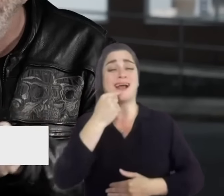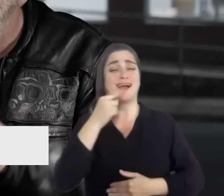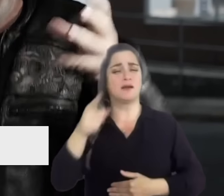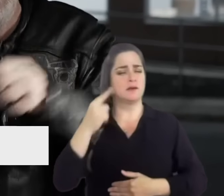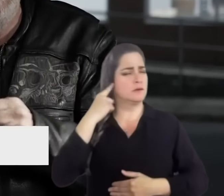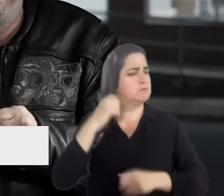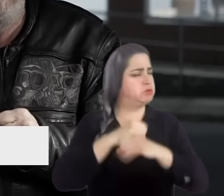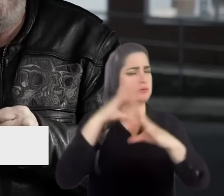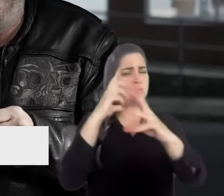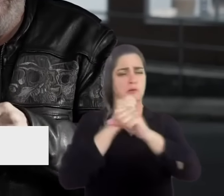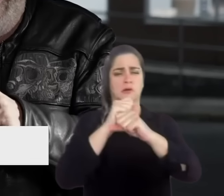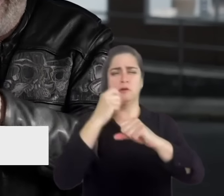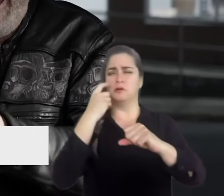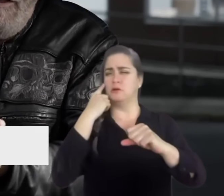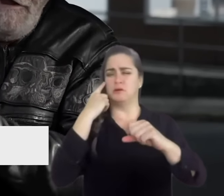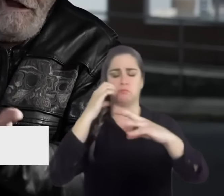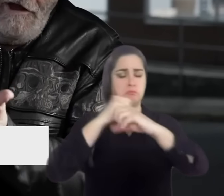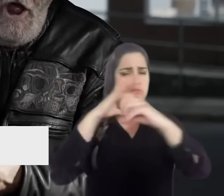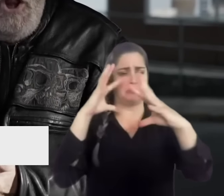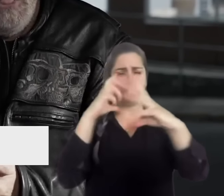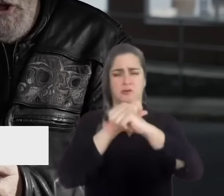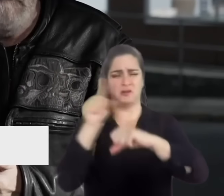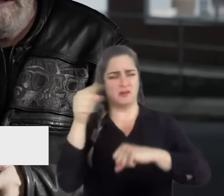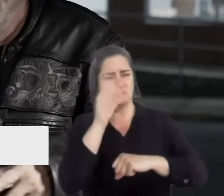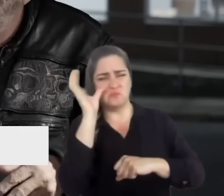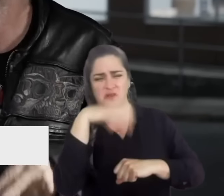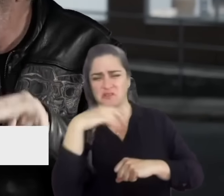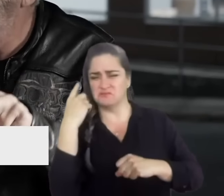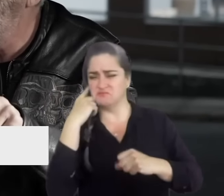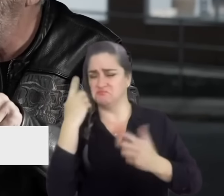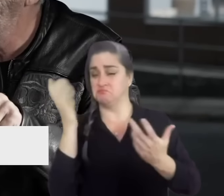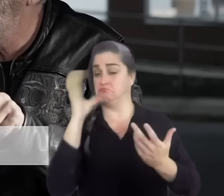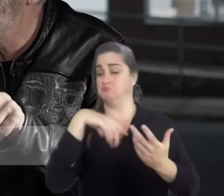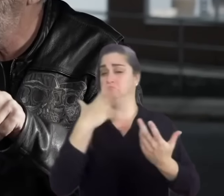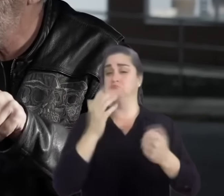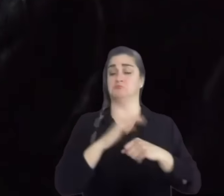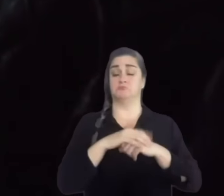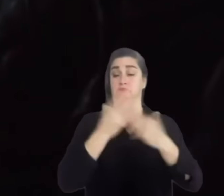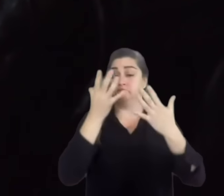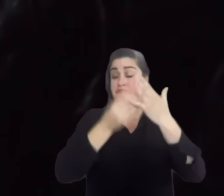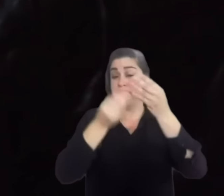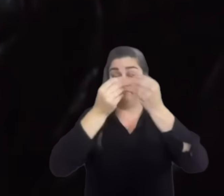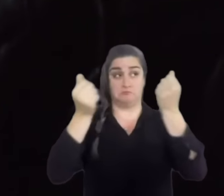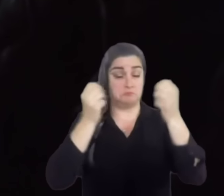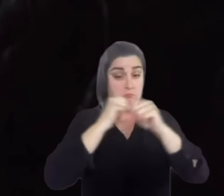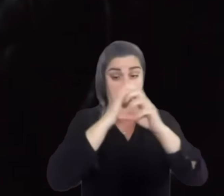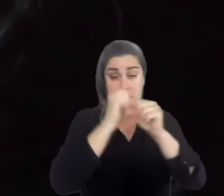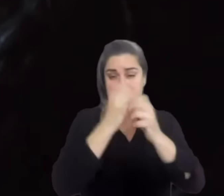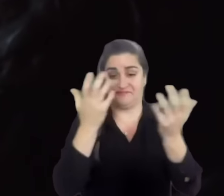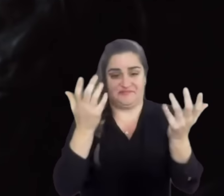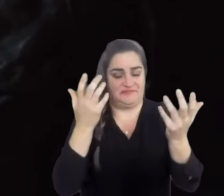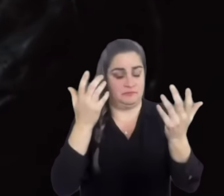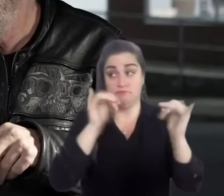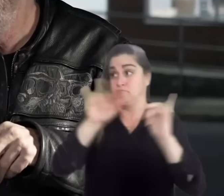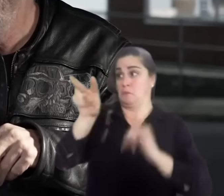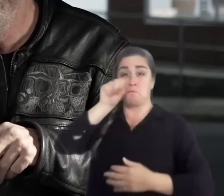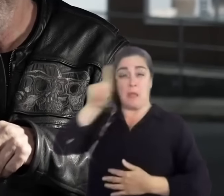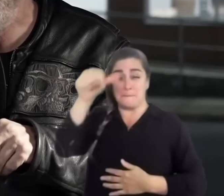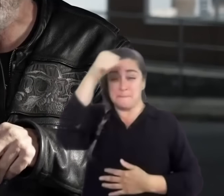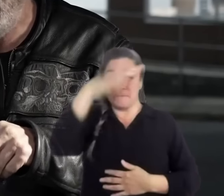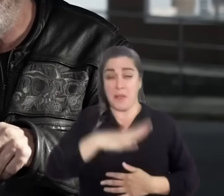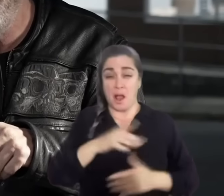boom, and then it continued. There was a second and third strange sound. And after that,